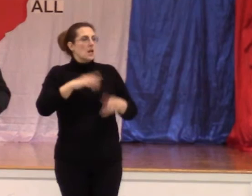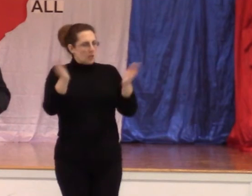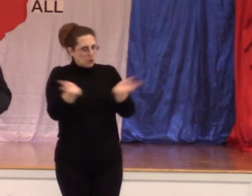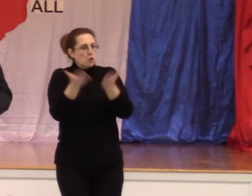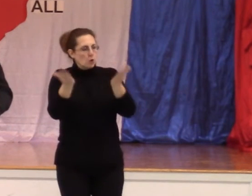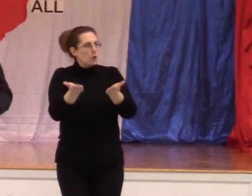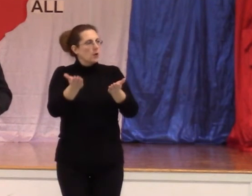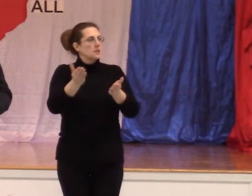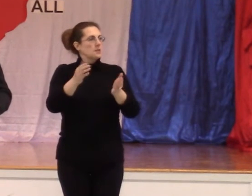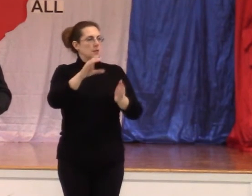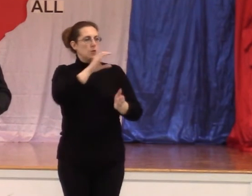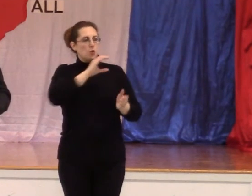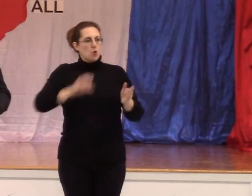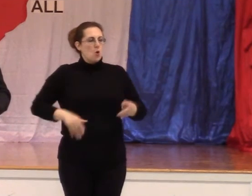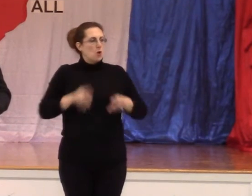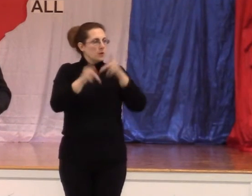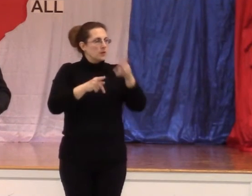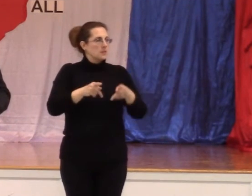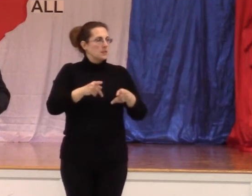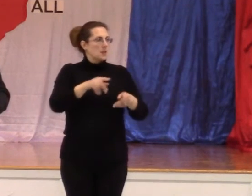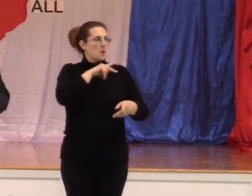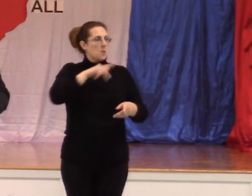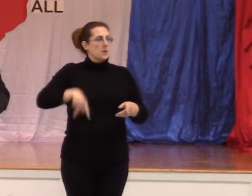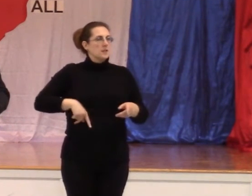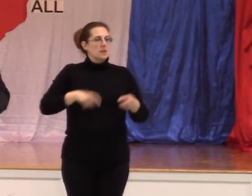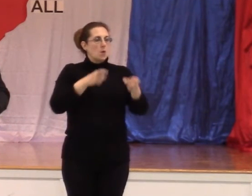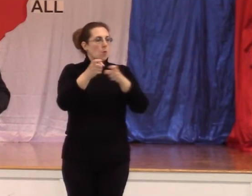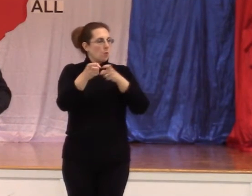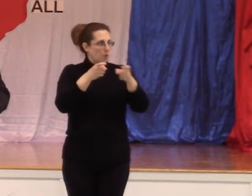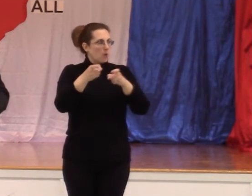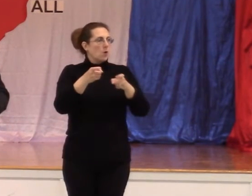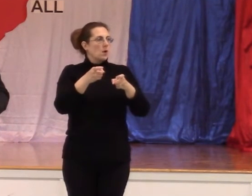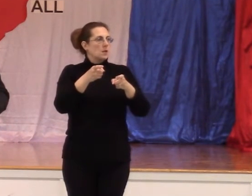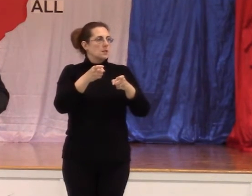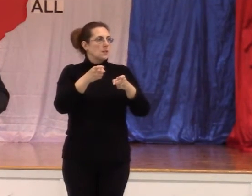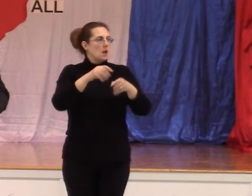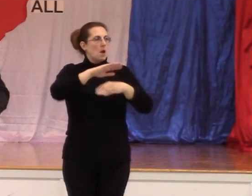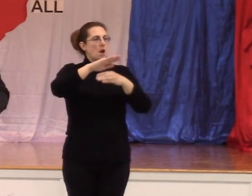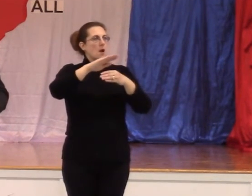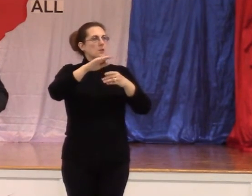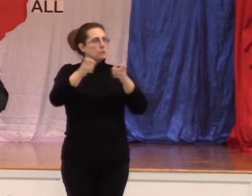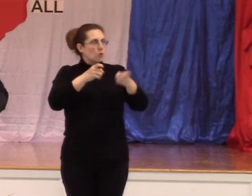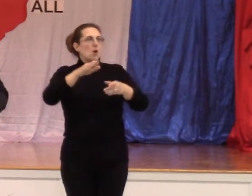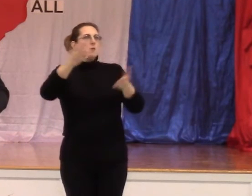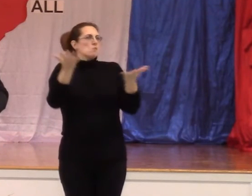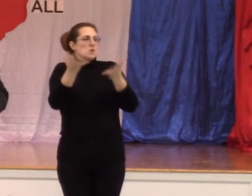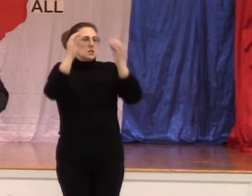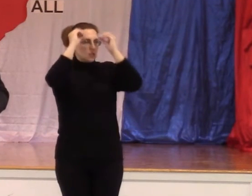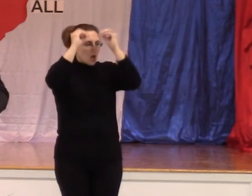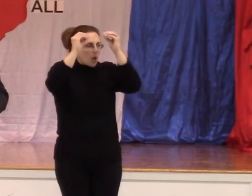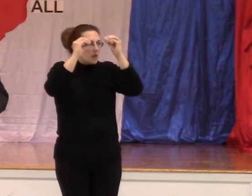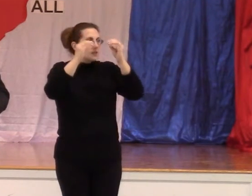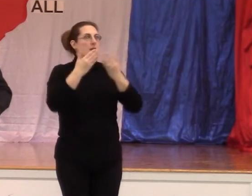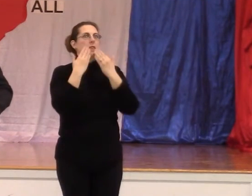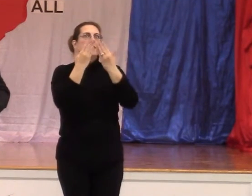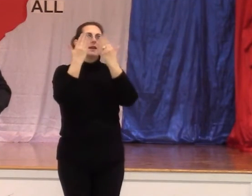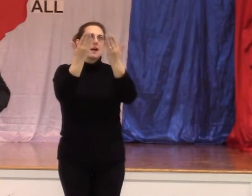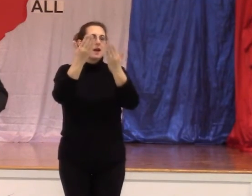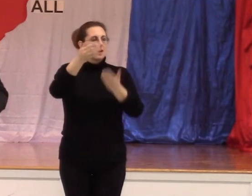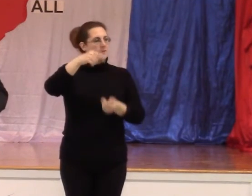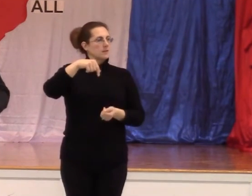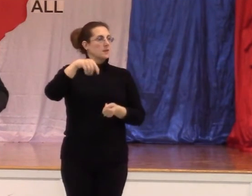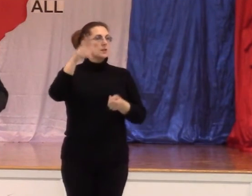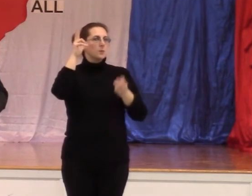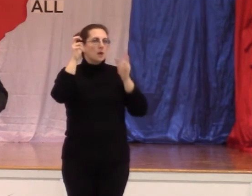to rule over what is taught in their lands. Thank God for it, as we heard about the presentation